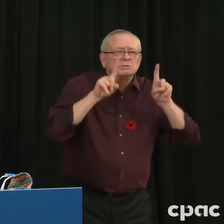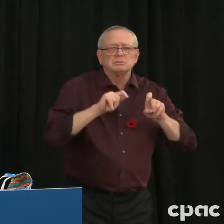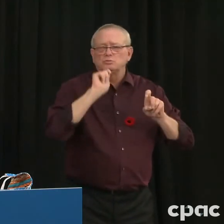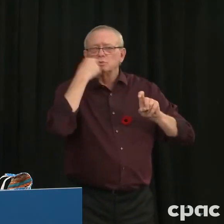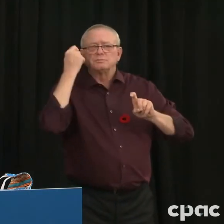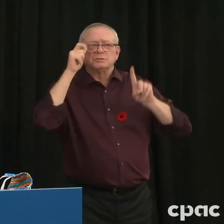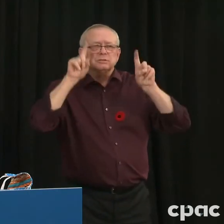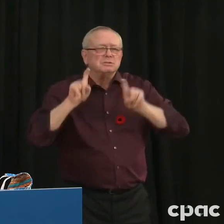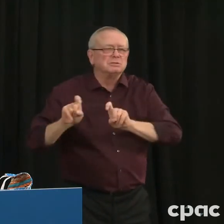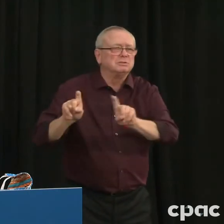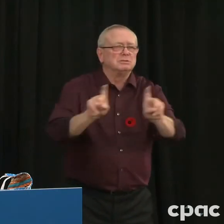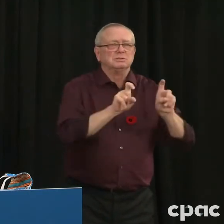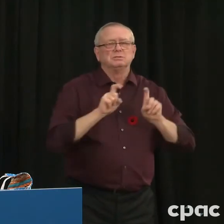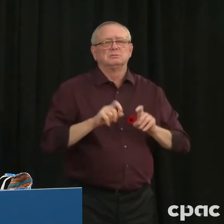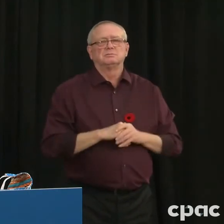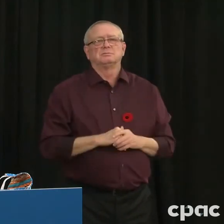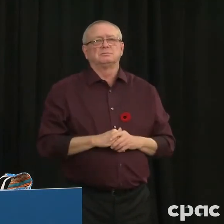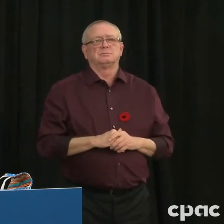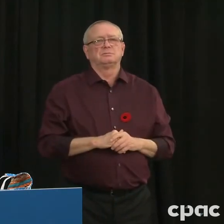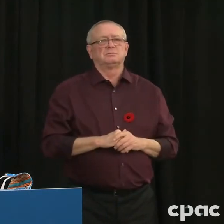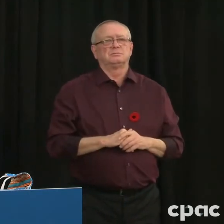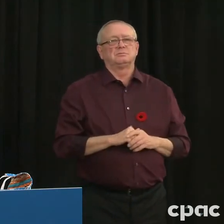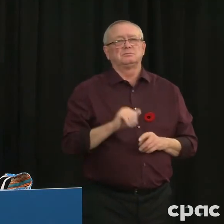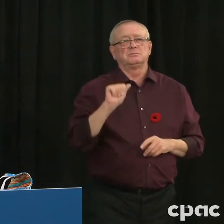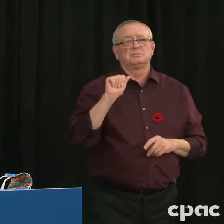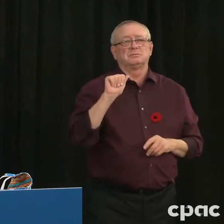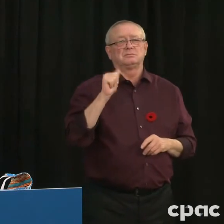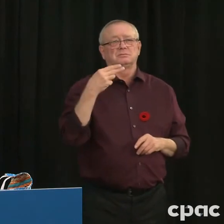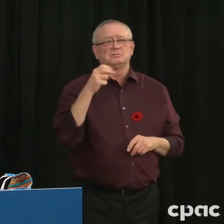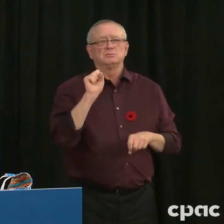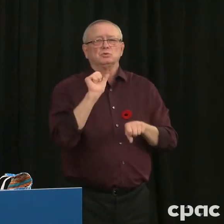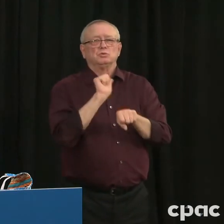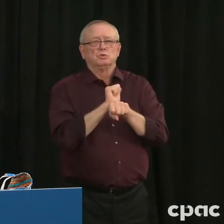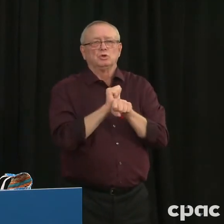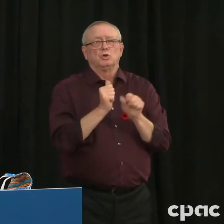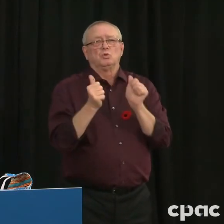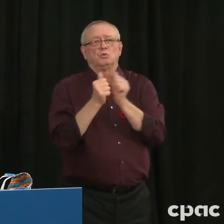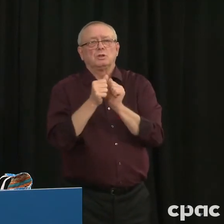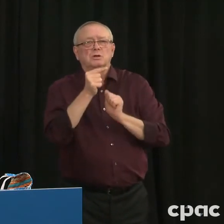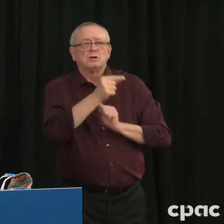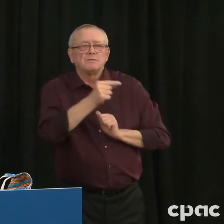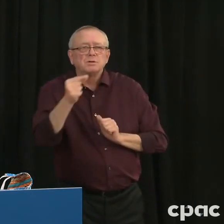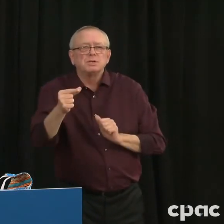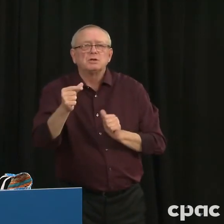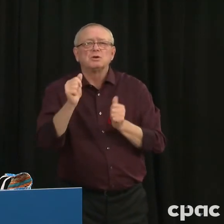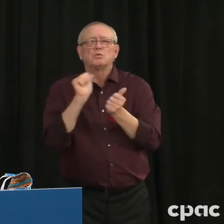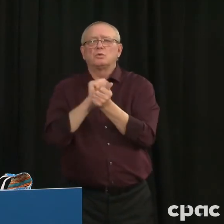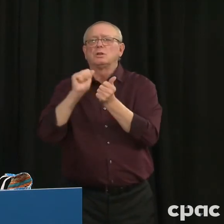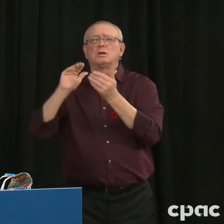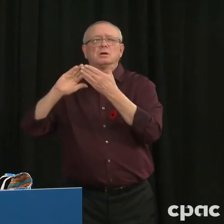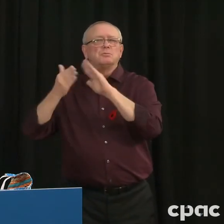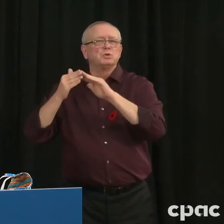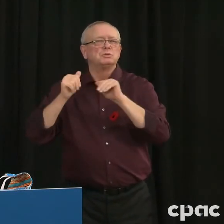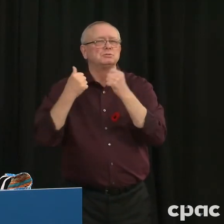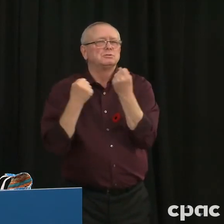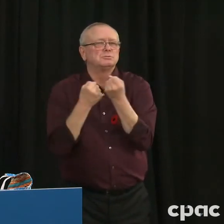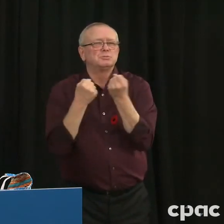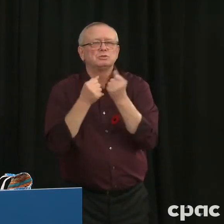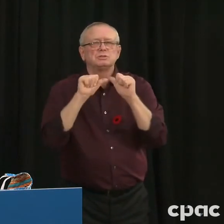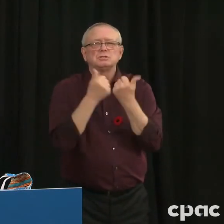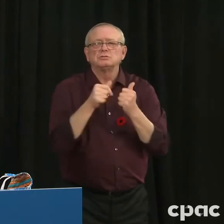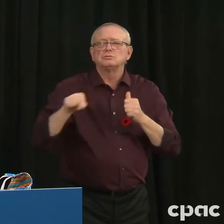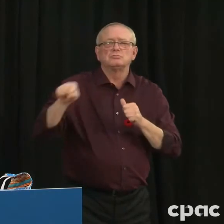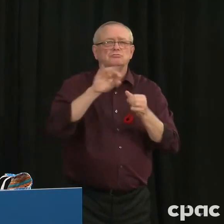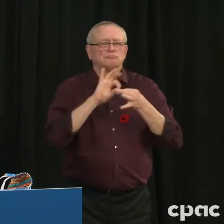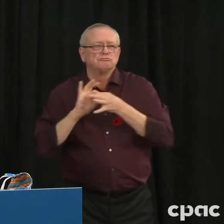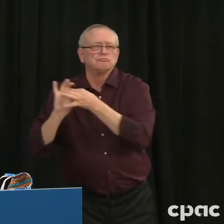conducted. AHS is working with various government and social agencies to support those who've been impacted. The risk of